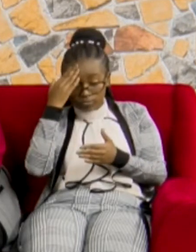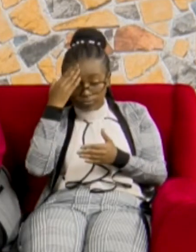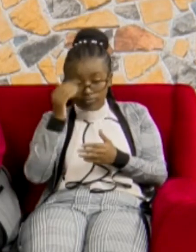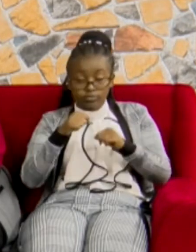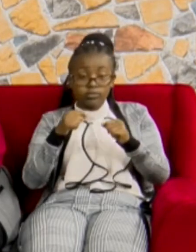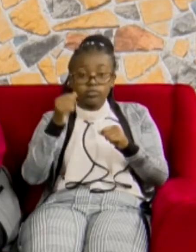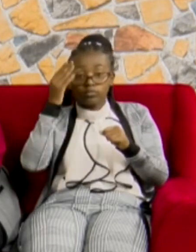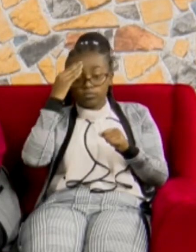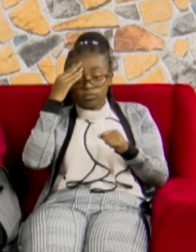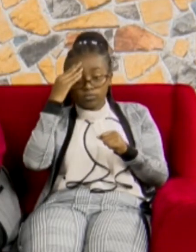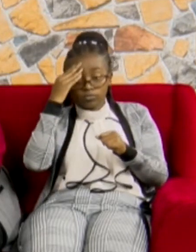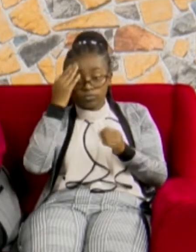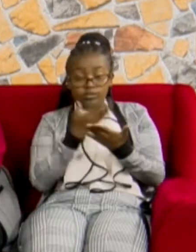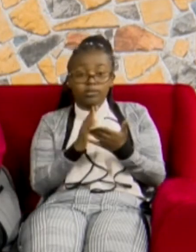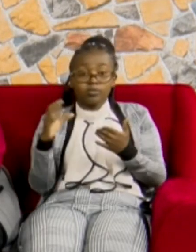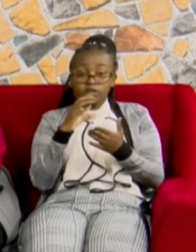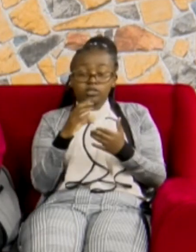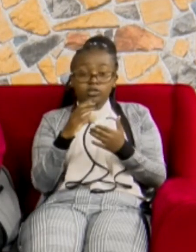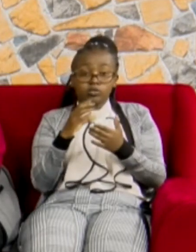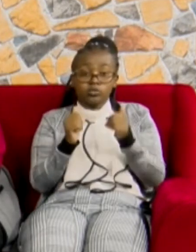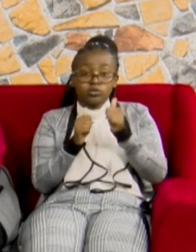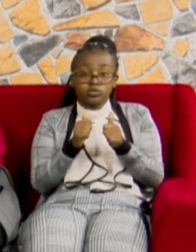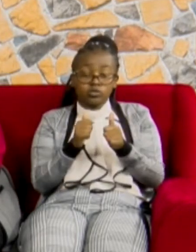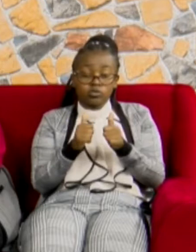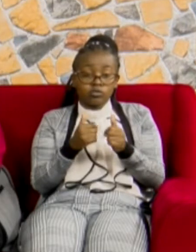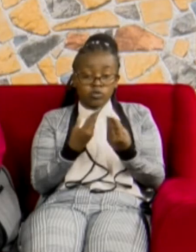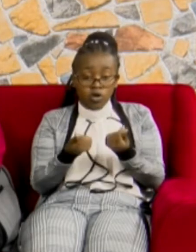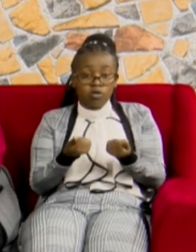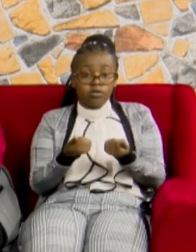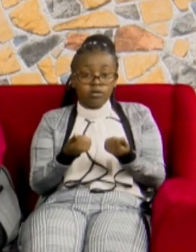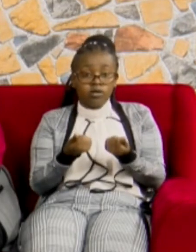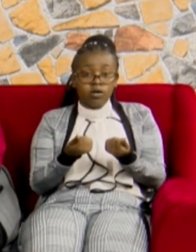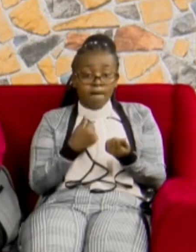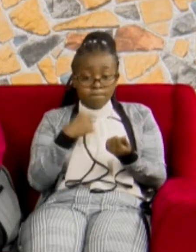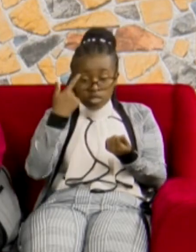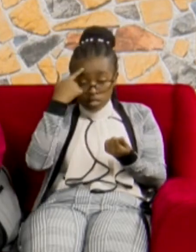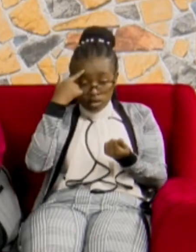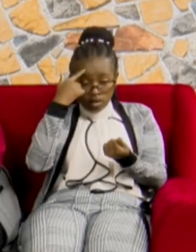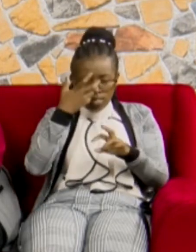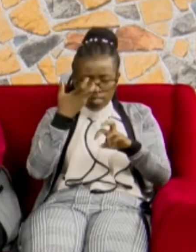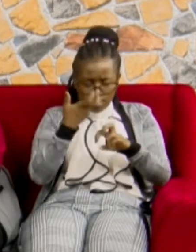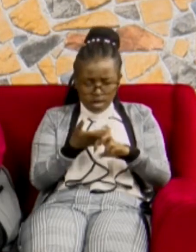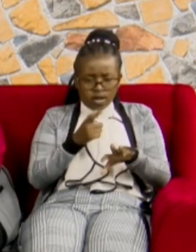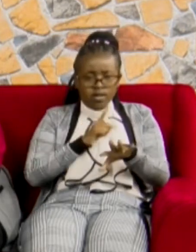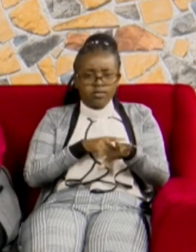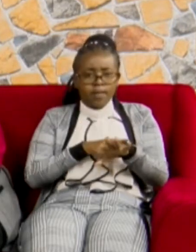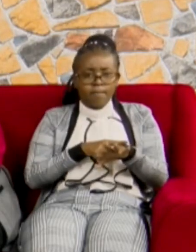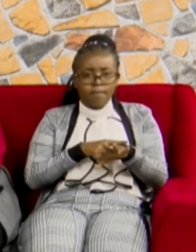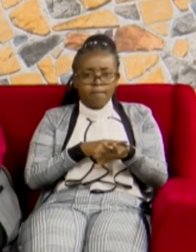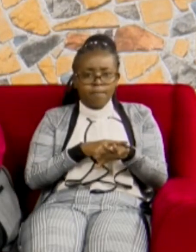able to identify with some of the cases that you've actually dealt with. I think the tougher cases are with